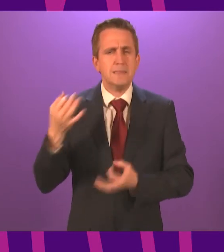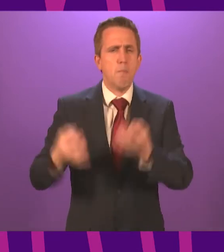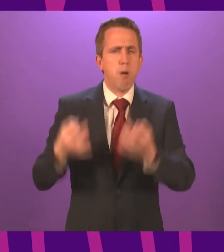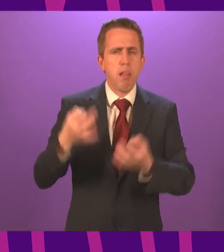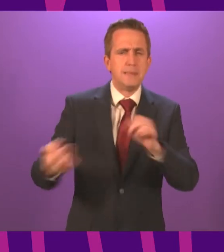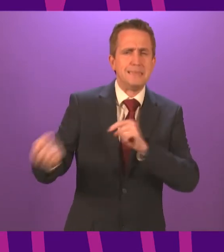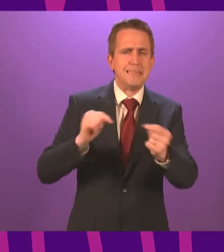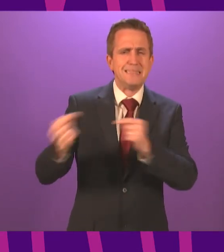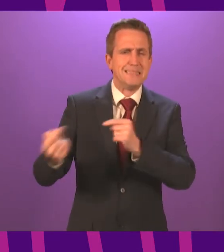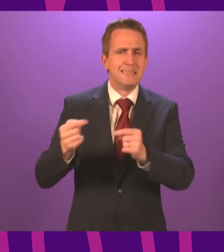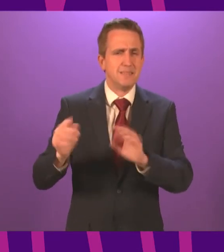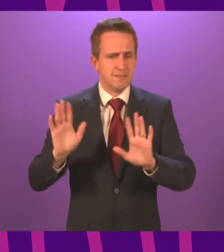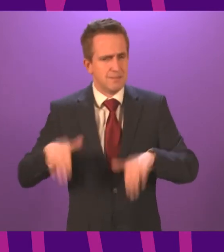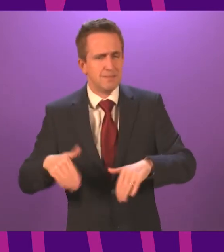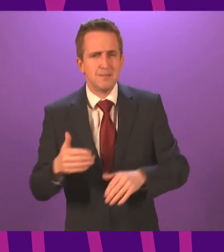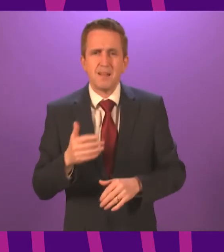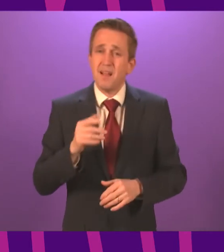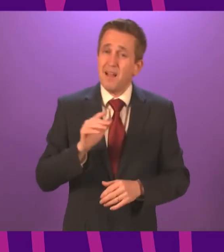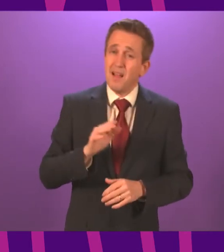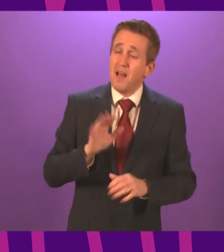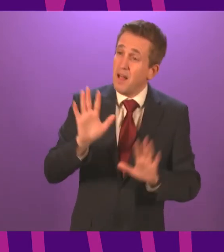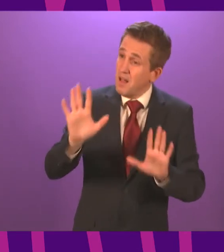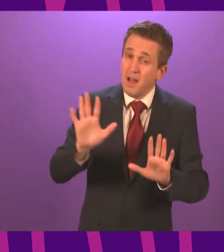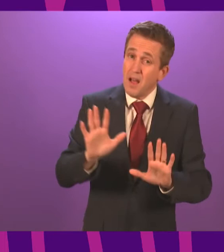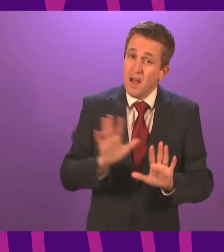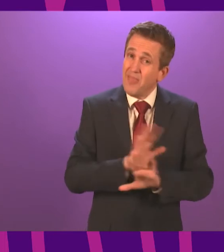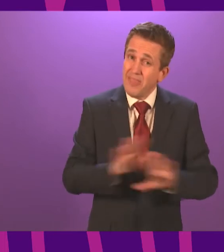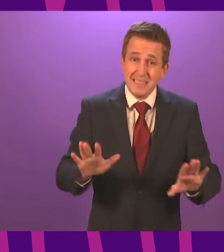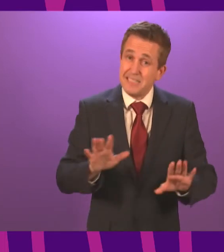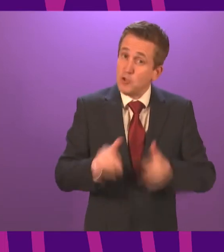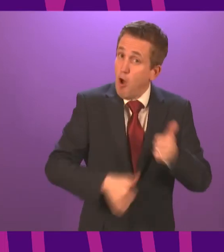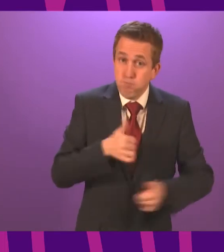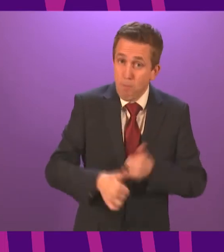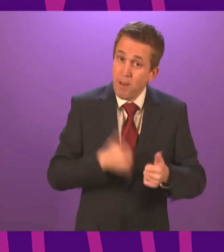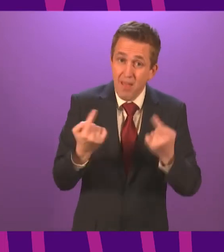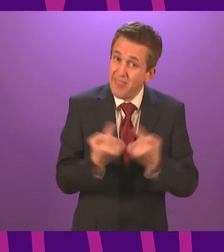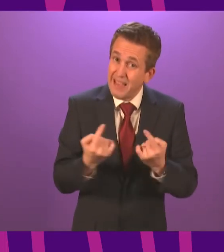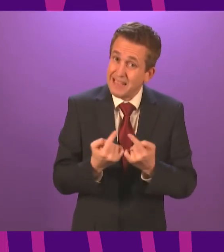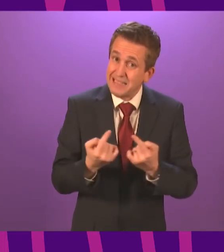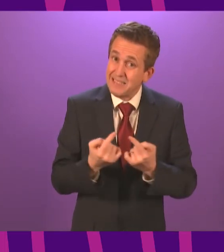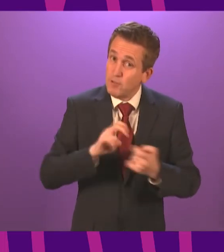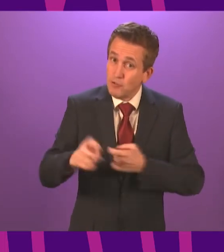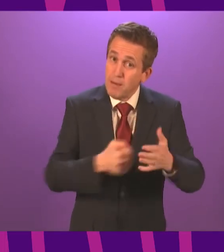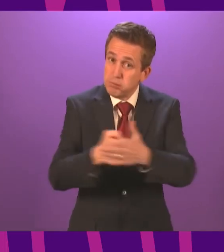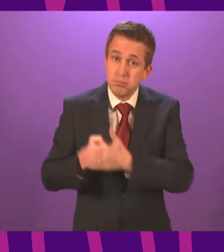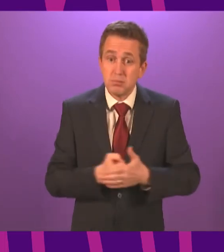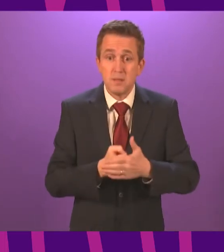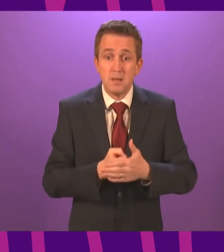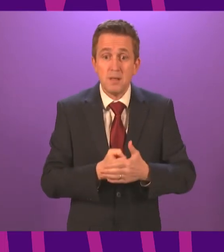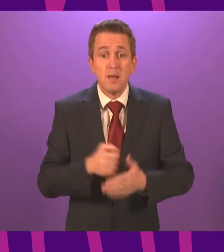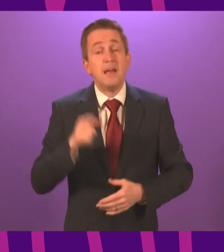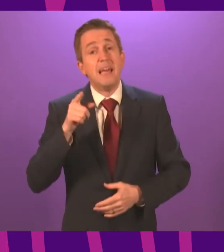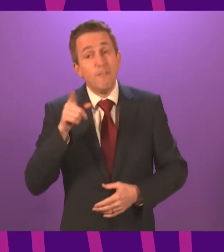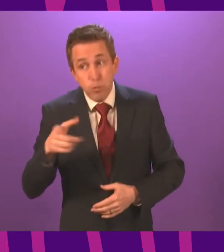politicking on these benches because it's not a popular thing to do, is it? If we wanted to politic, we would